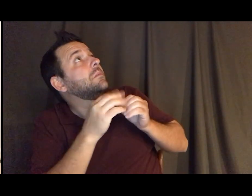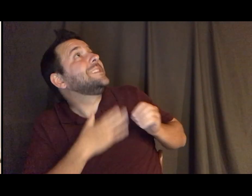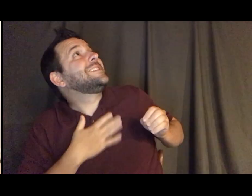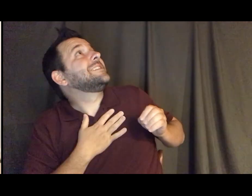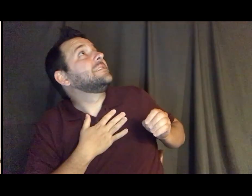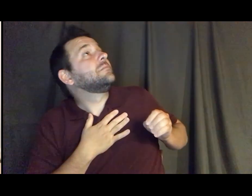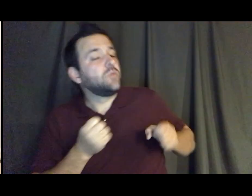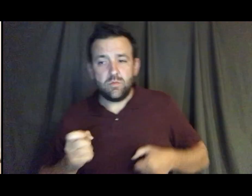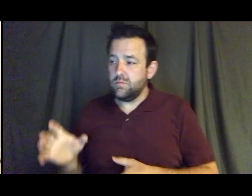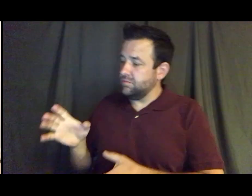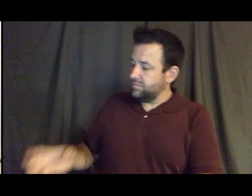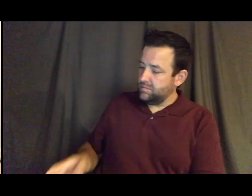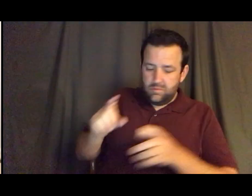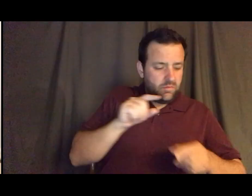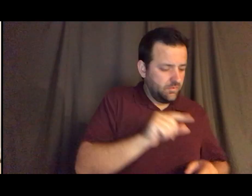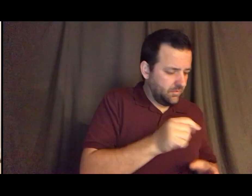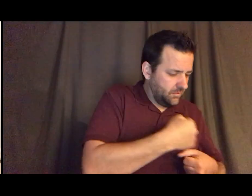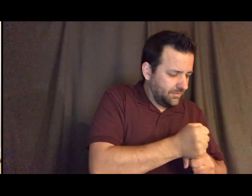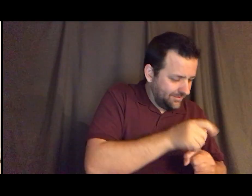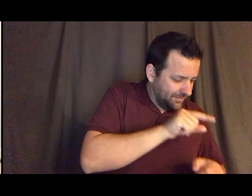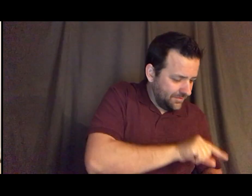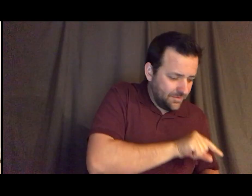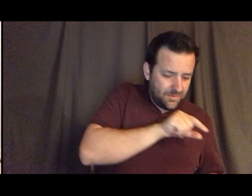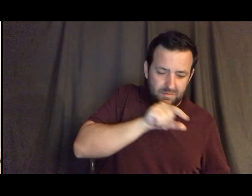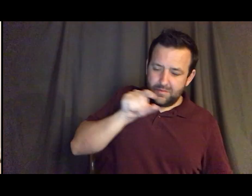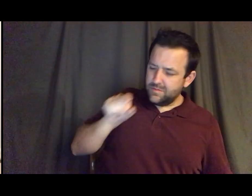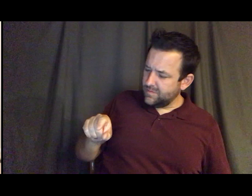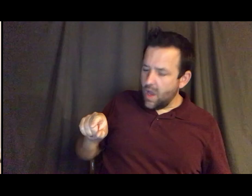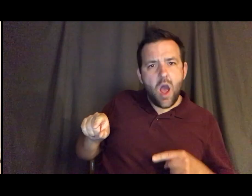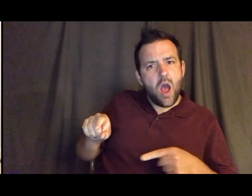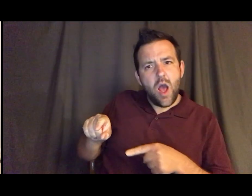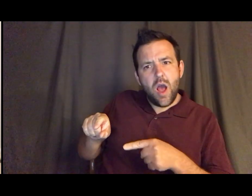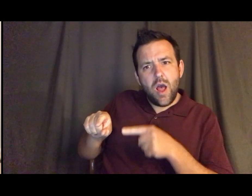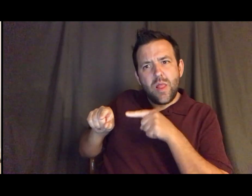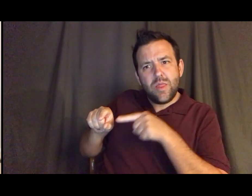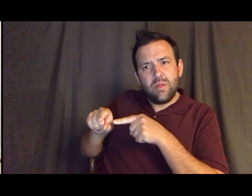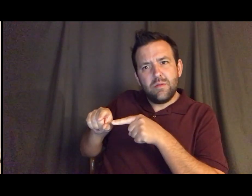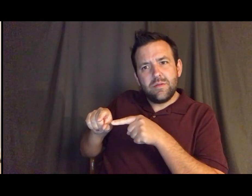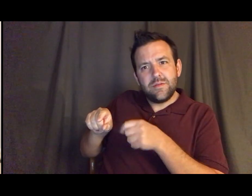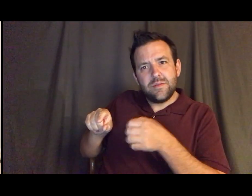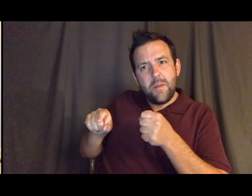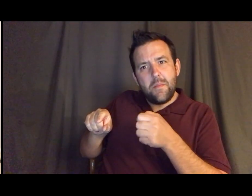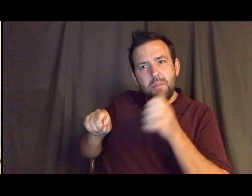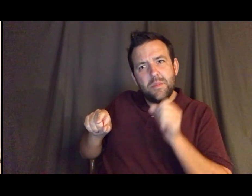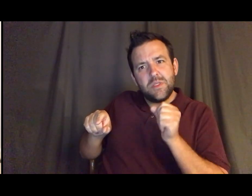Look how little that milkshake looks in his fingers. But it's just right for Julie.